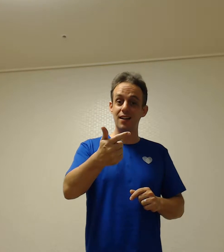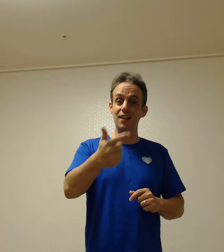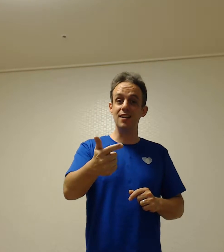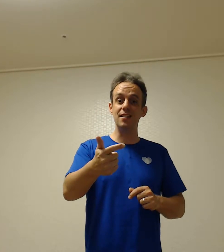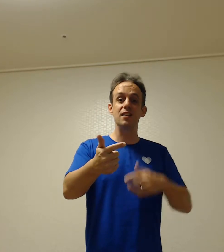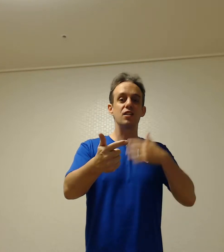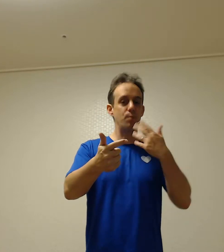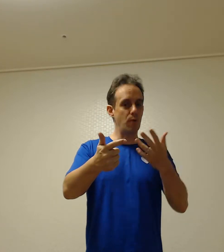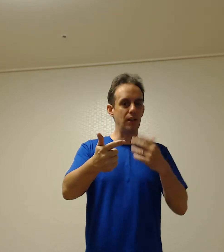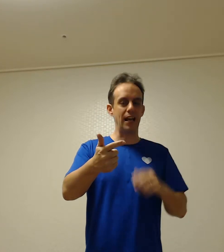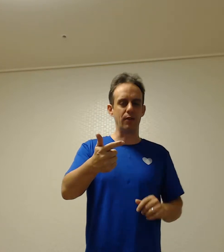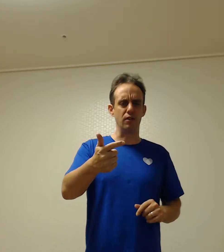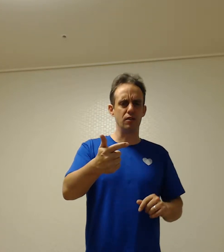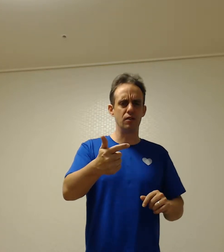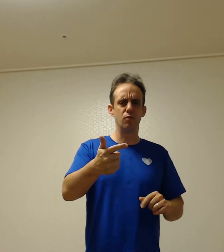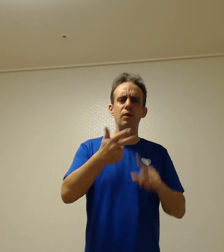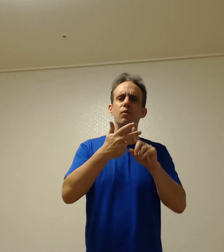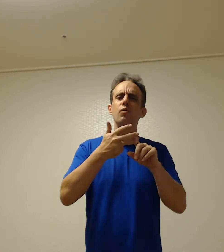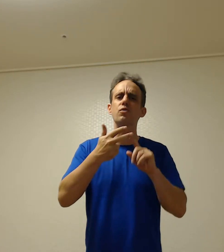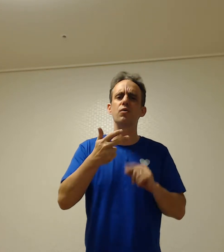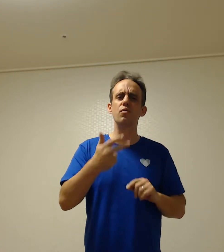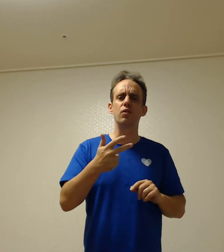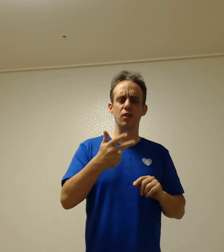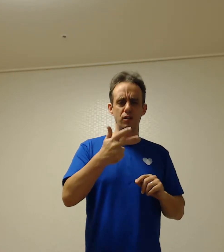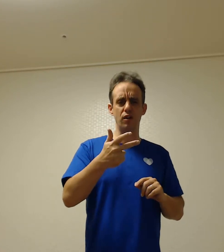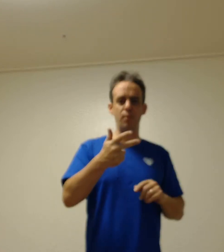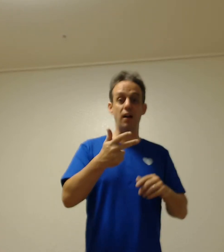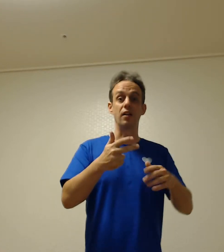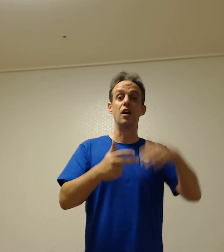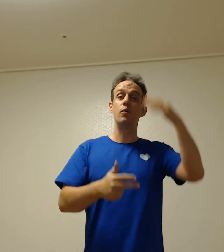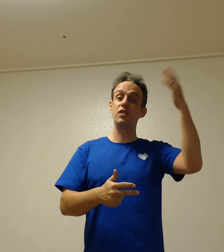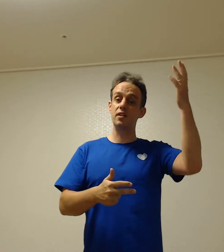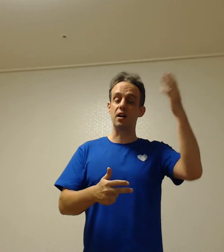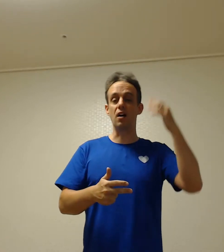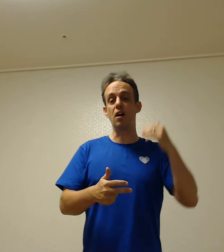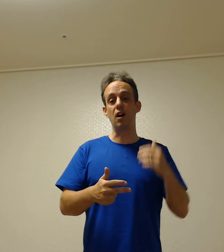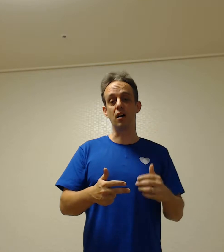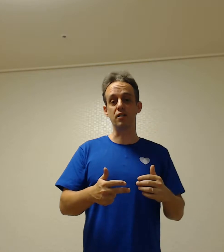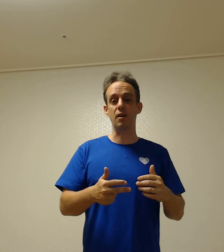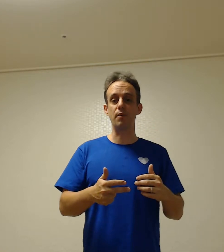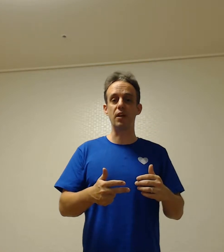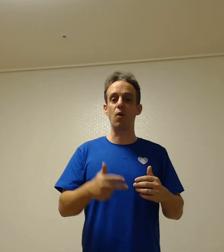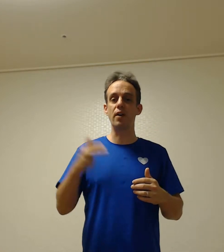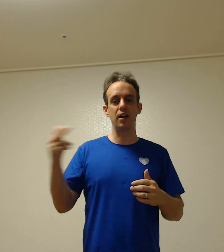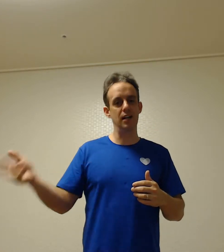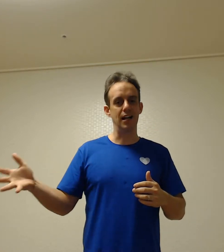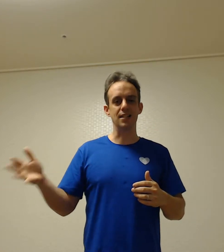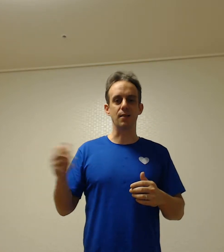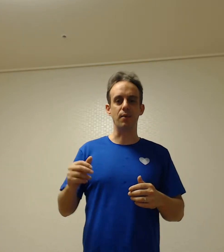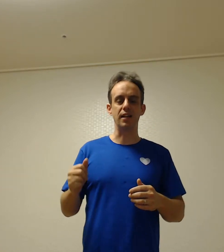is spoken language. We will also look at the third part, which is the somebody older and somebody